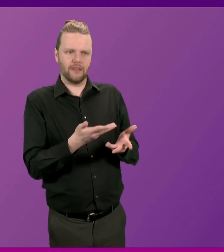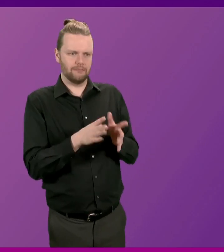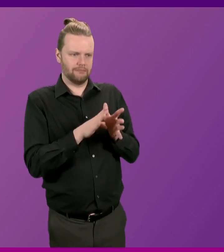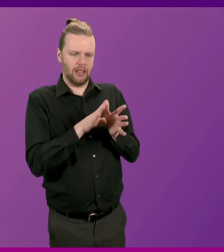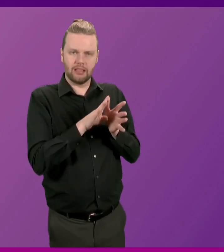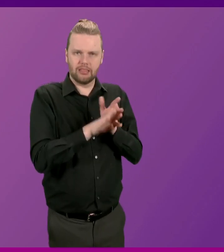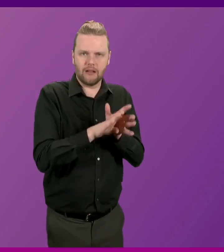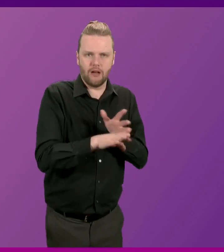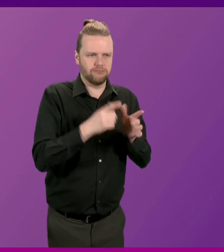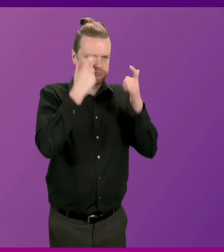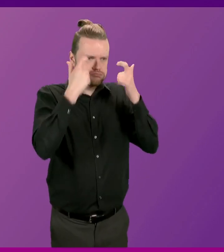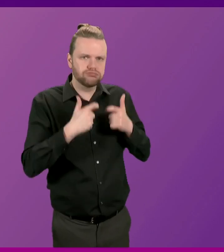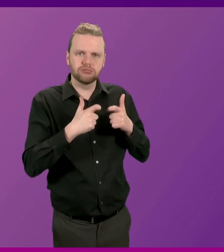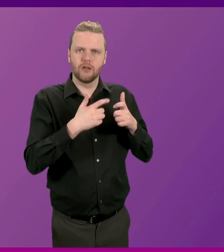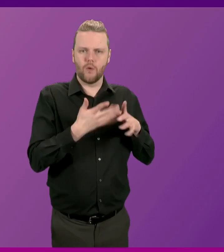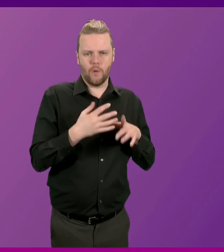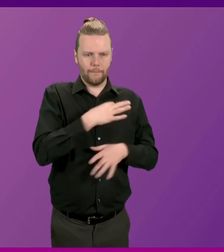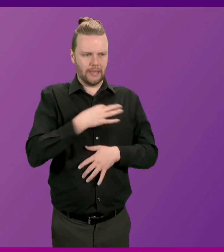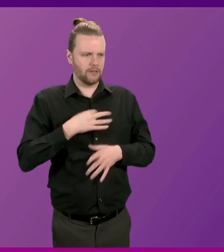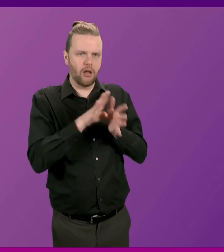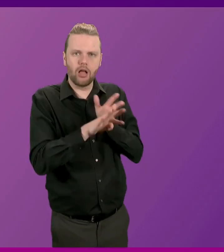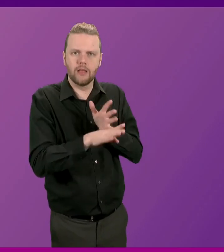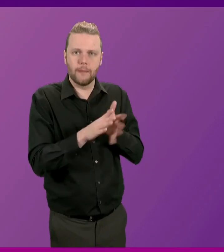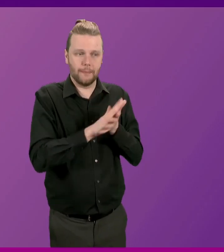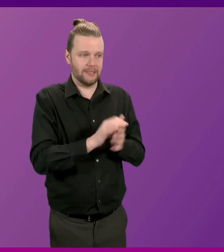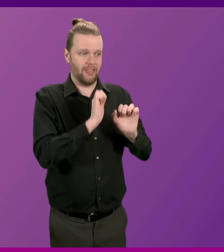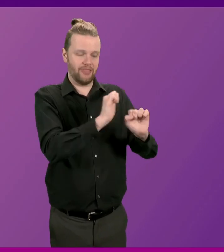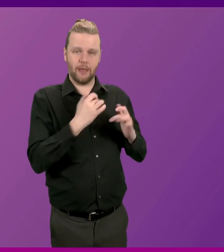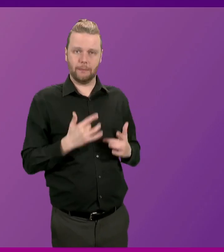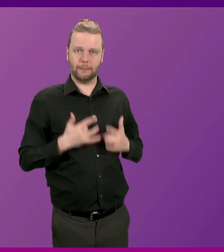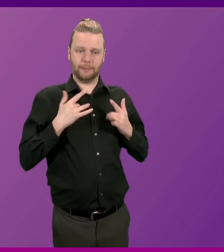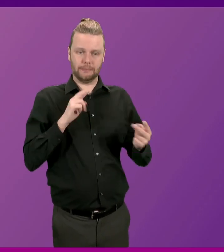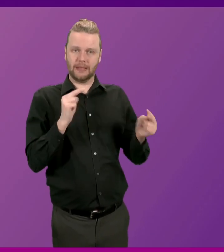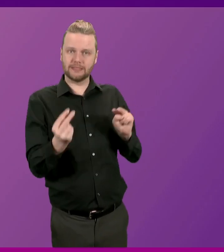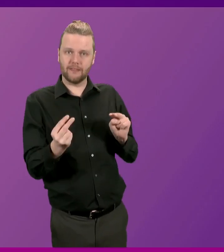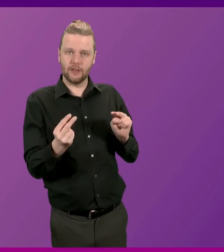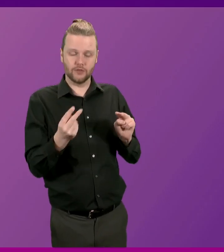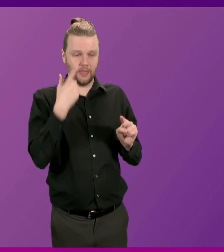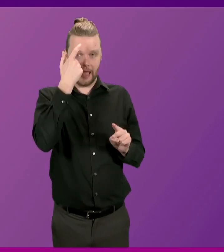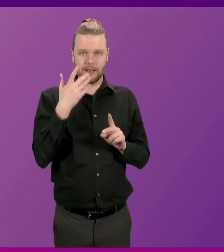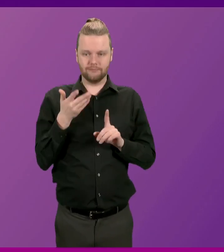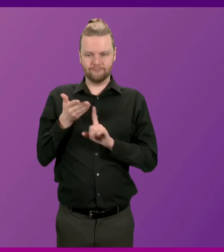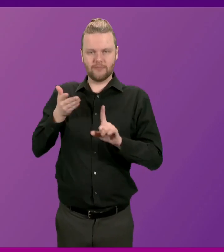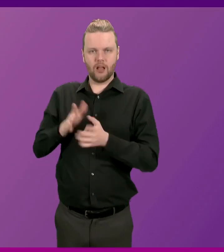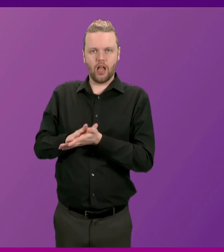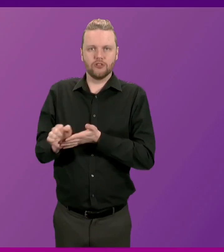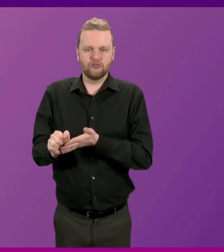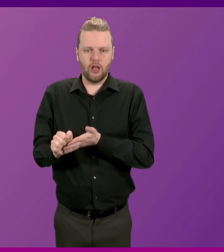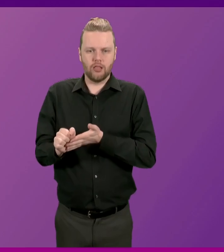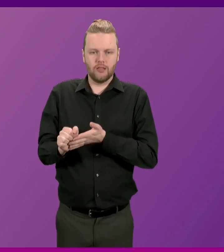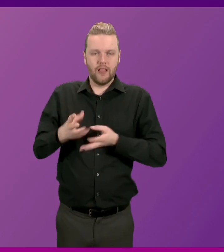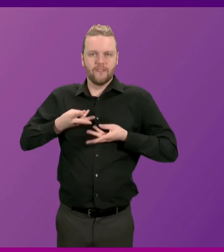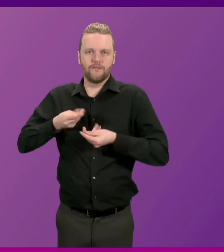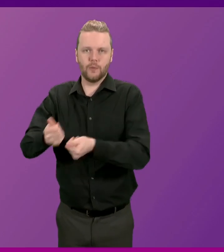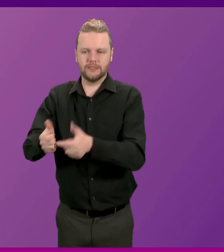medical training, so that it's kind of coming at it from the other perspective? So they're already kind of identifying culturally, and they've already got the fluency, they've got the connection,